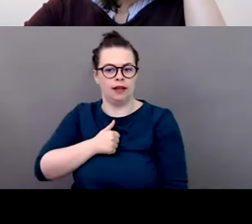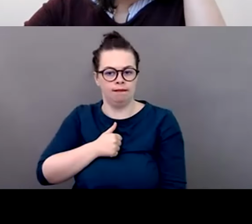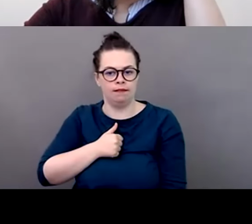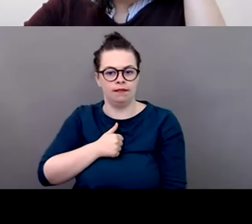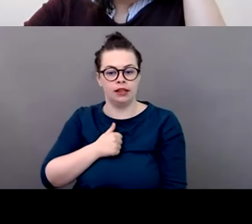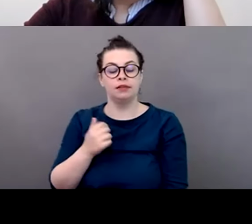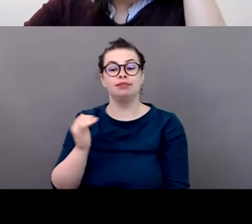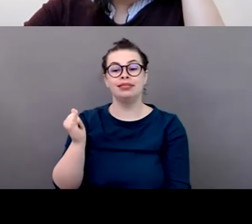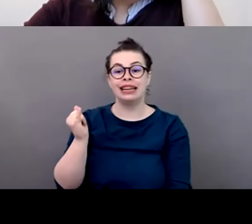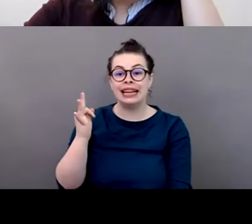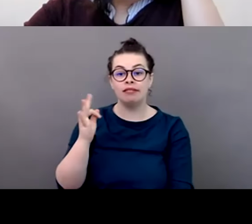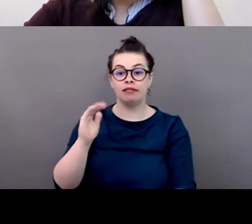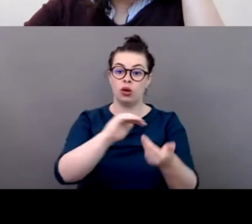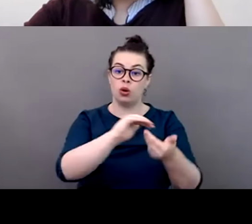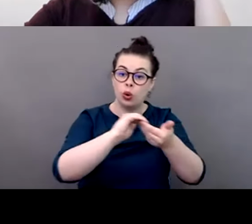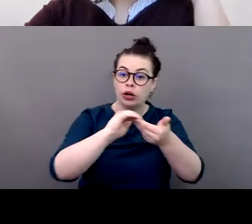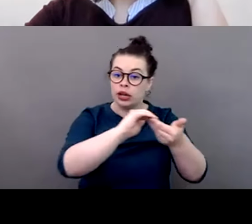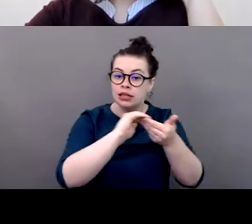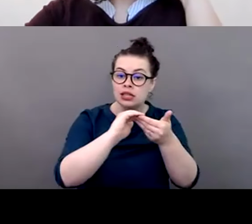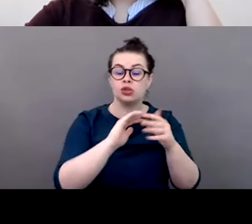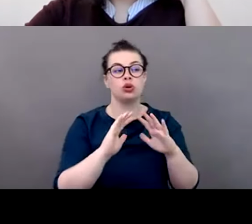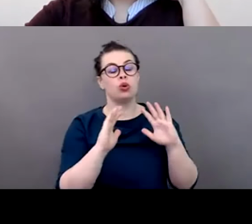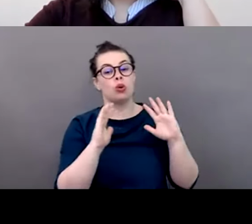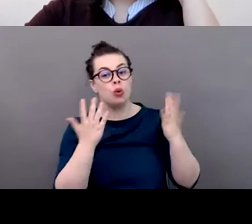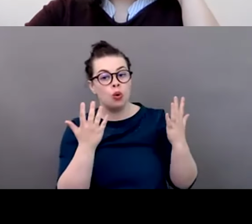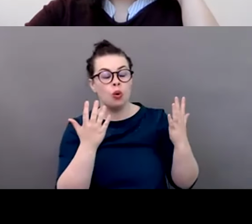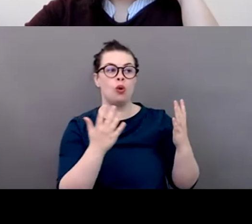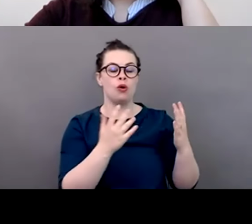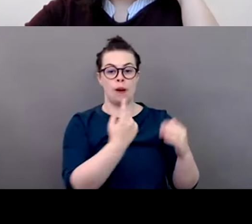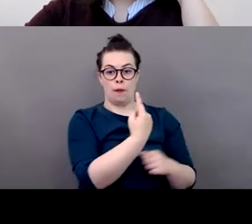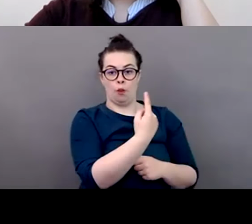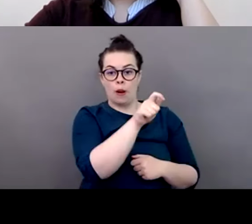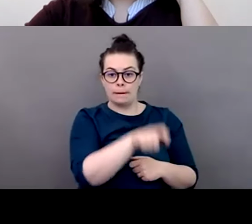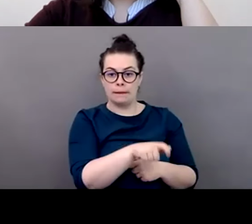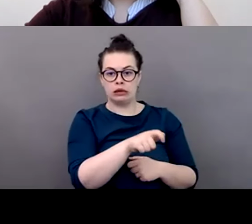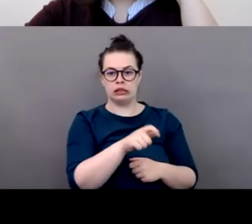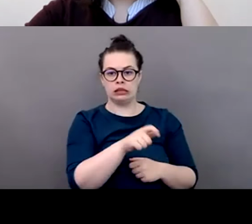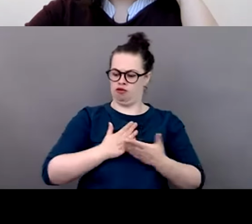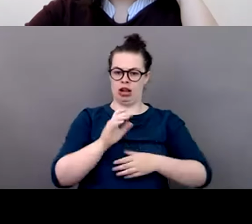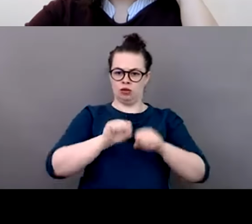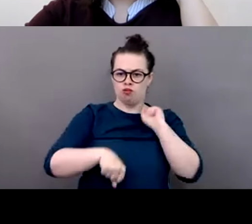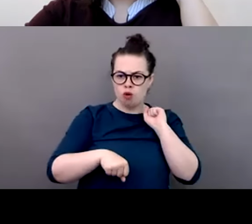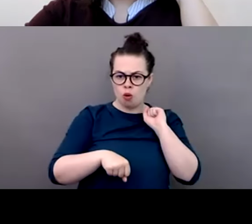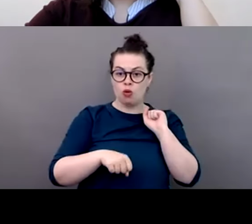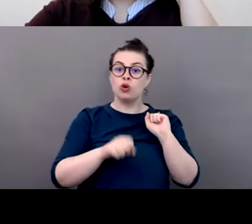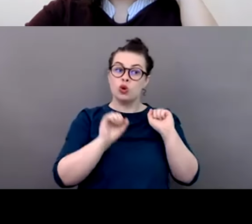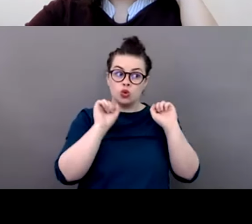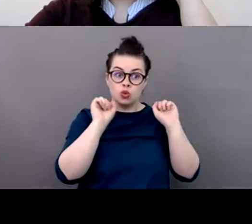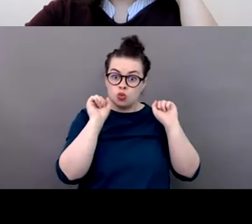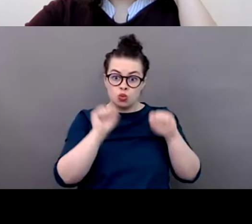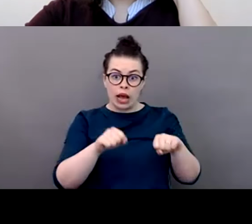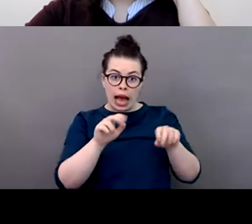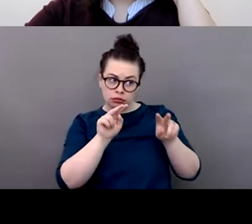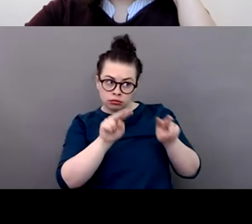are planning court cases, you can learn about it through the press and you can contact them directly. That actually happens